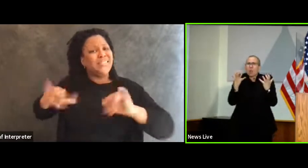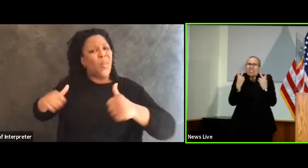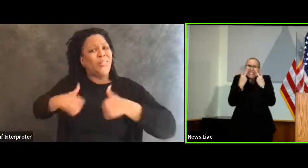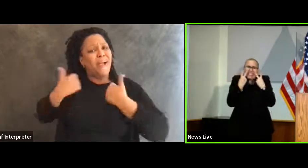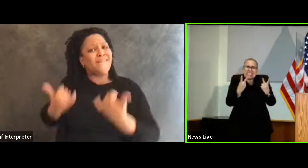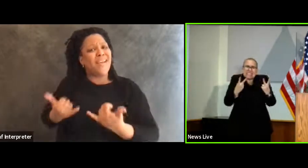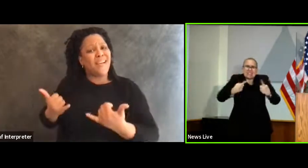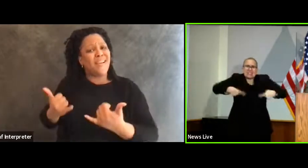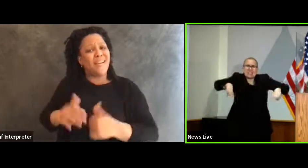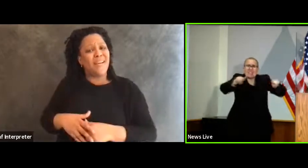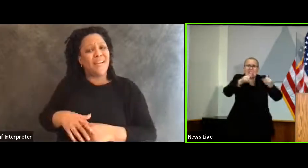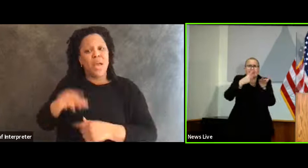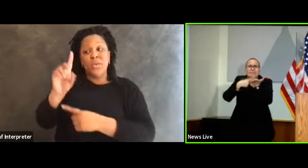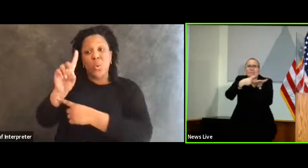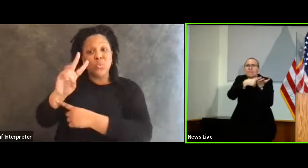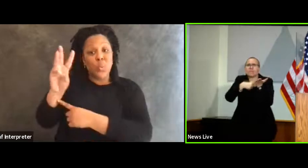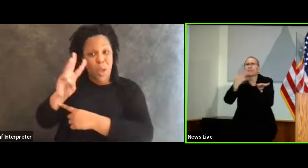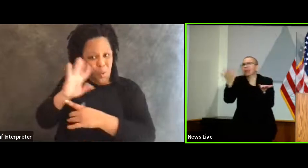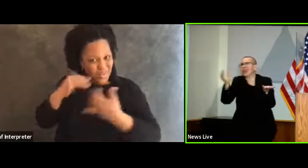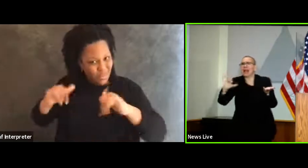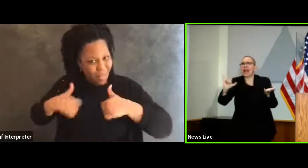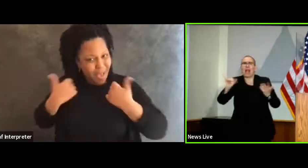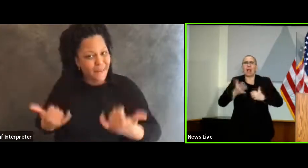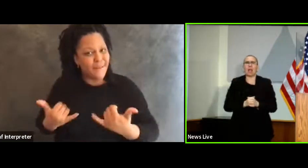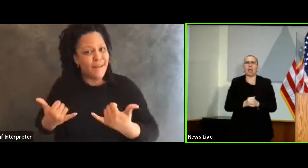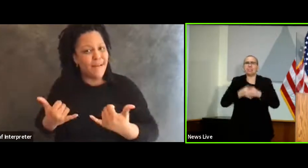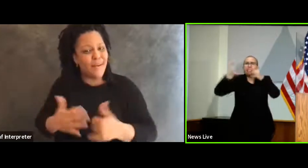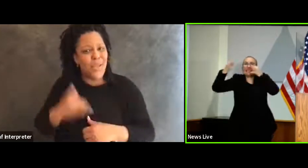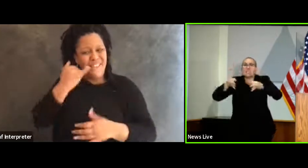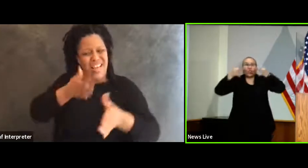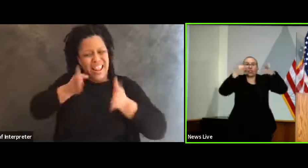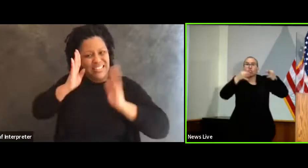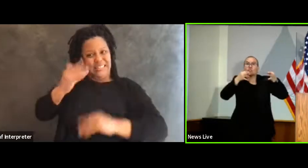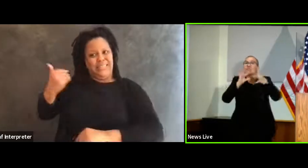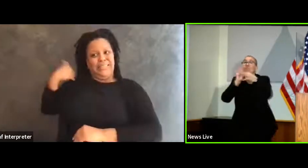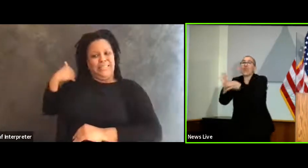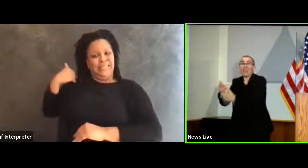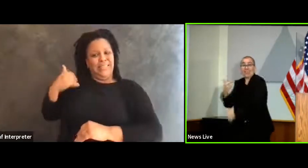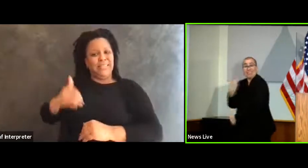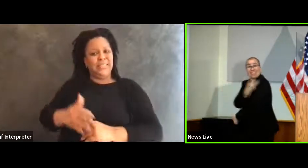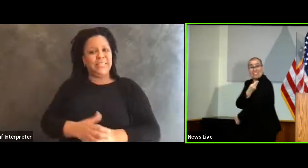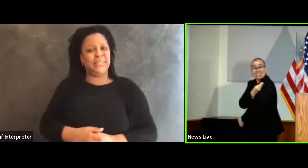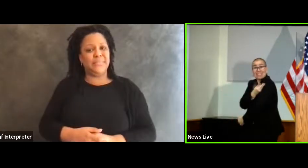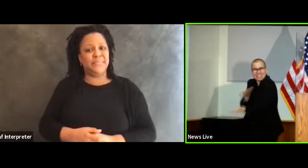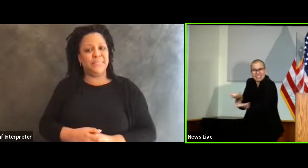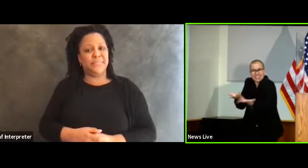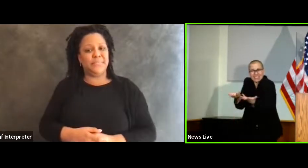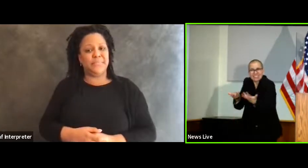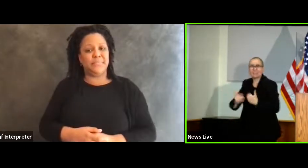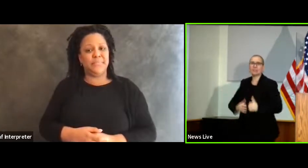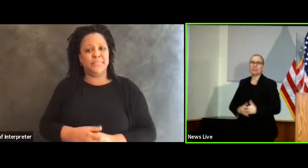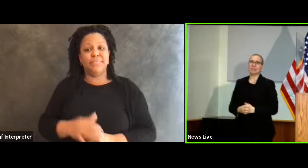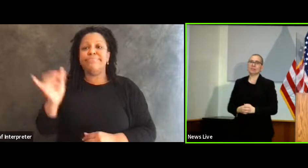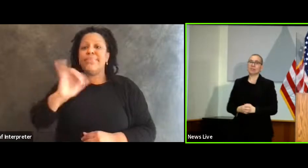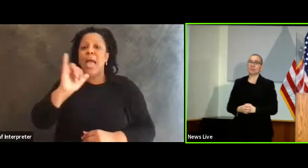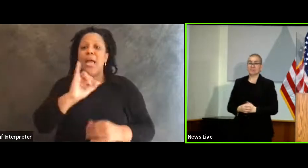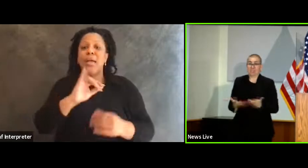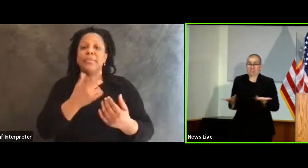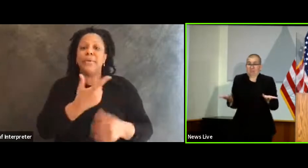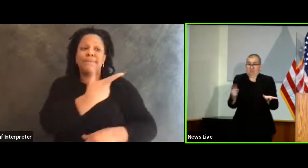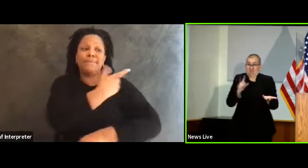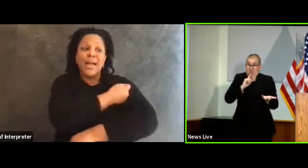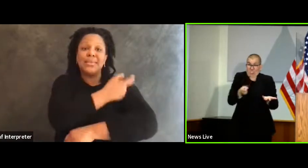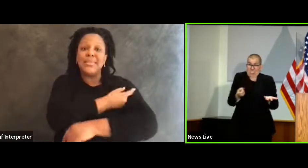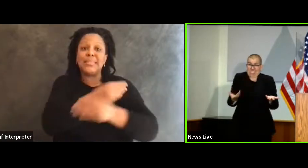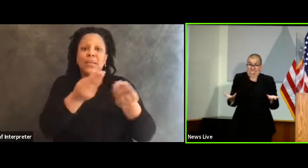working on, vaccine distribution, those types of things. But right now, since that isn't going, post